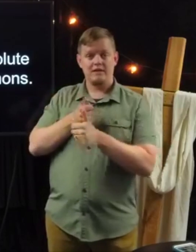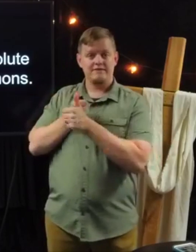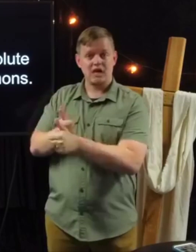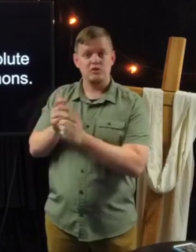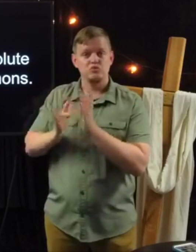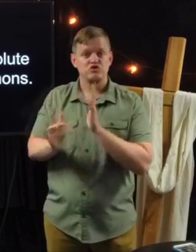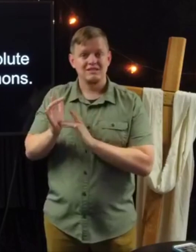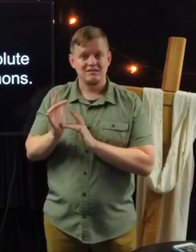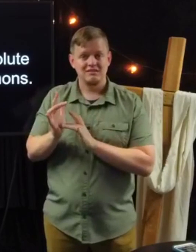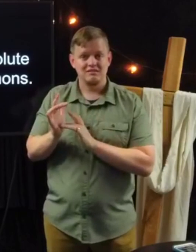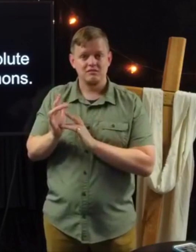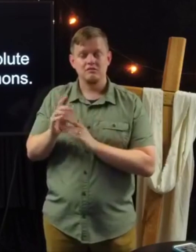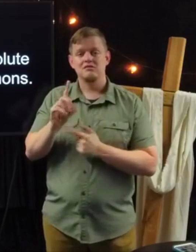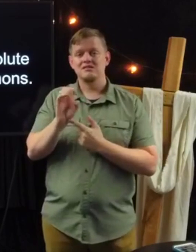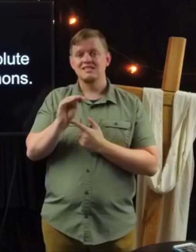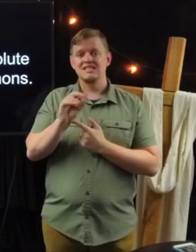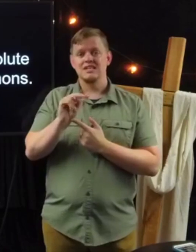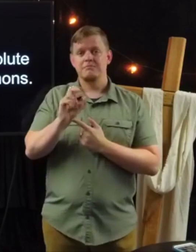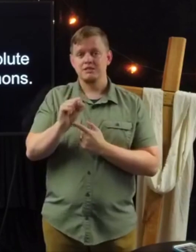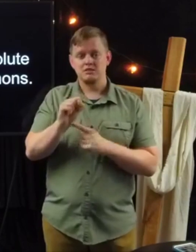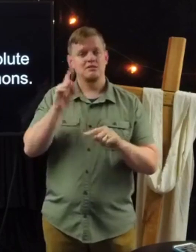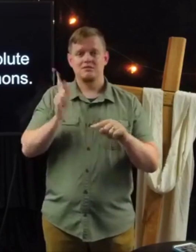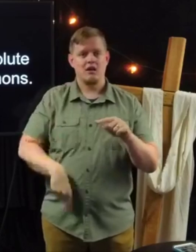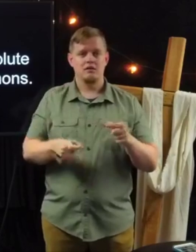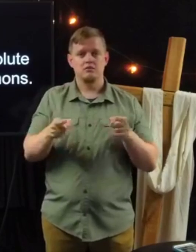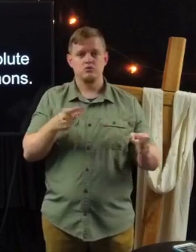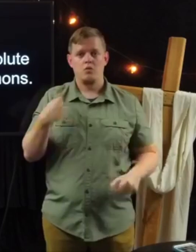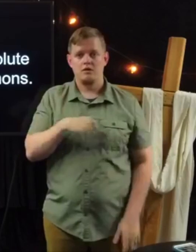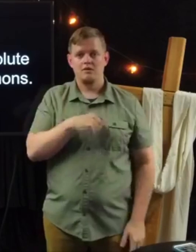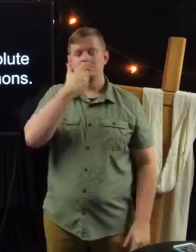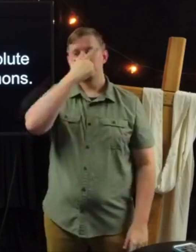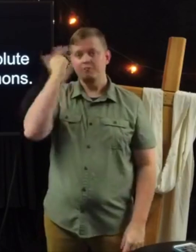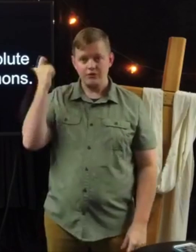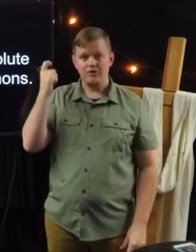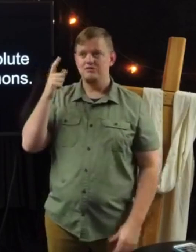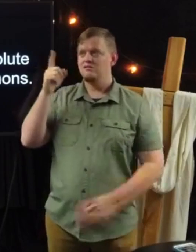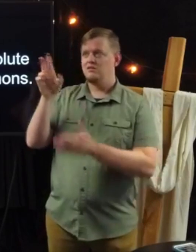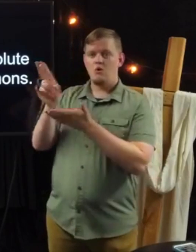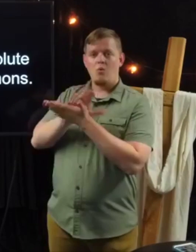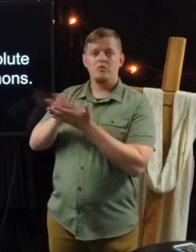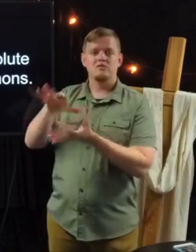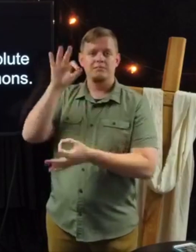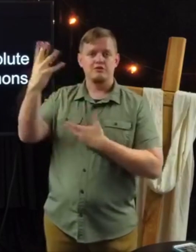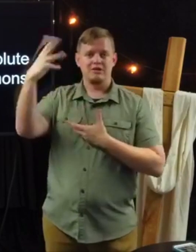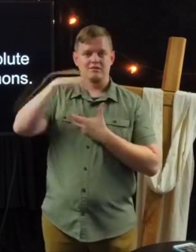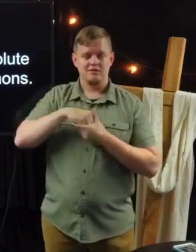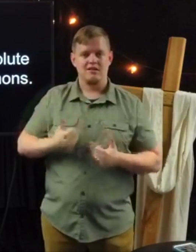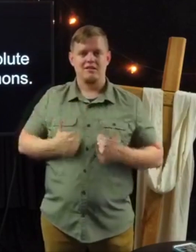that oppression. But when we follow Jesus, demons can't control us because the Holy Spirit has already come